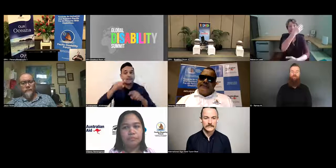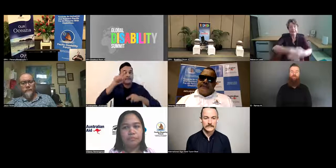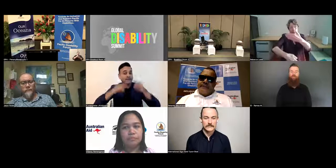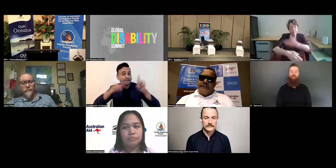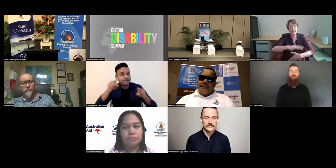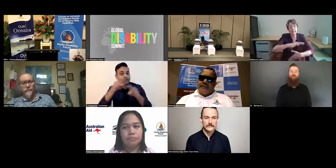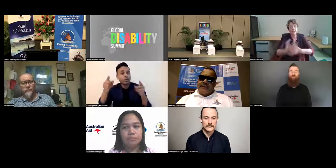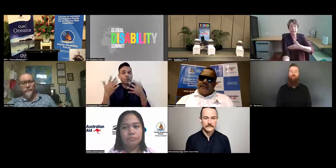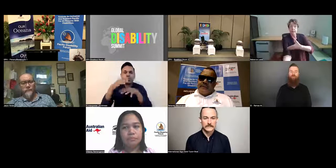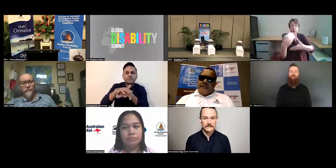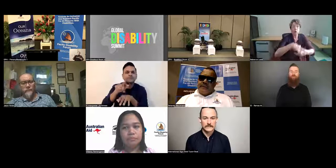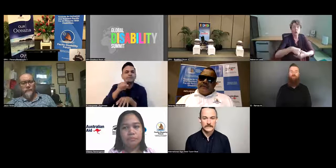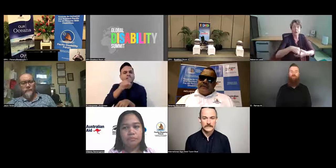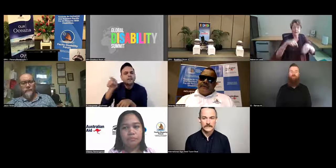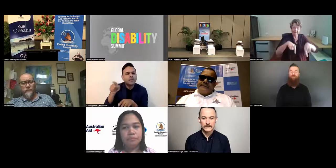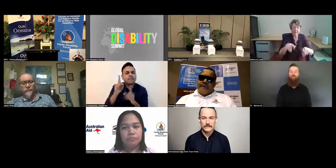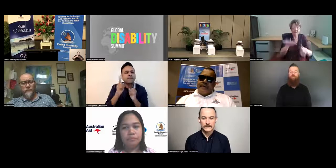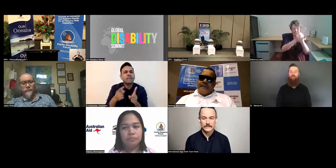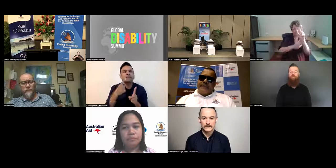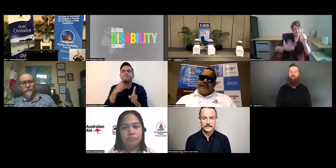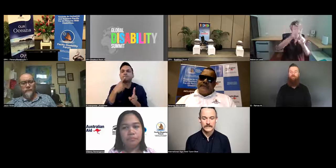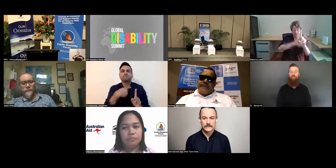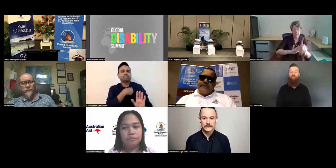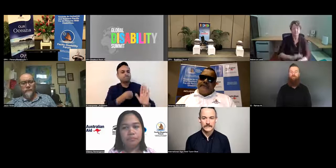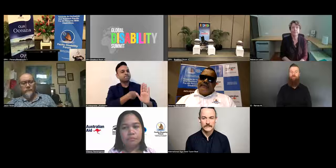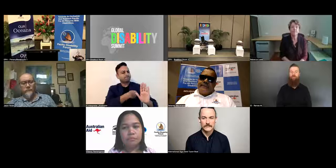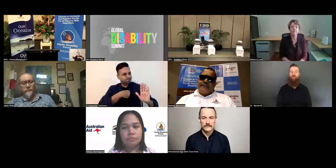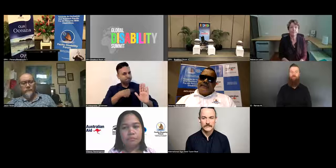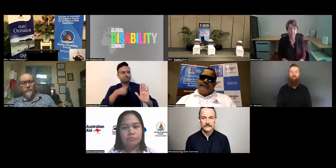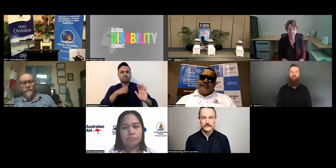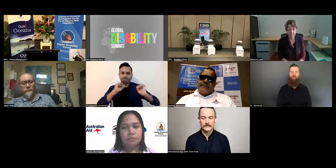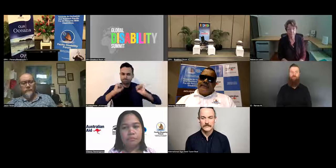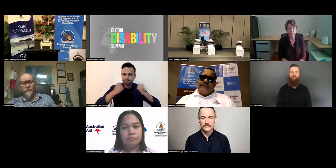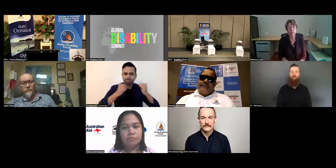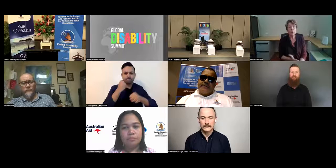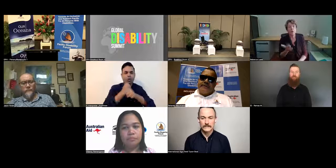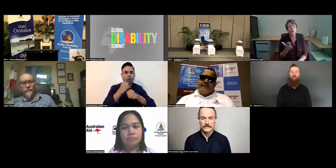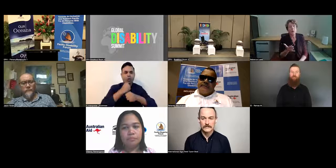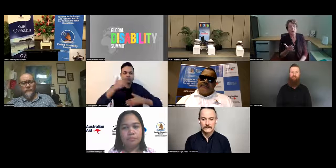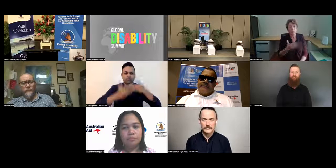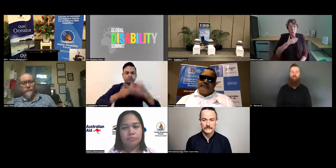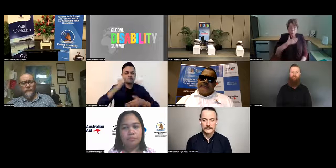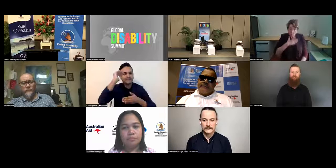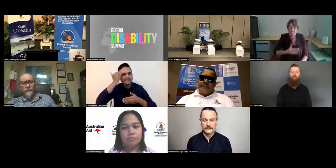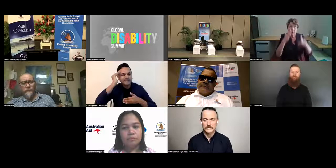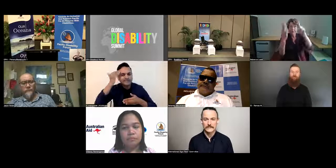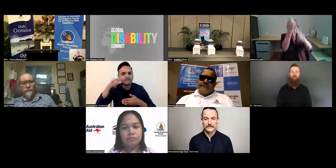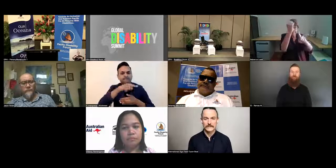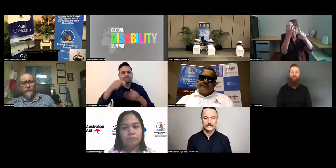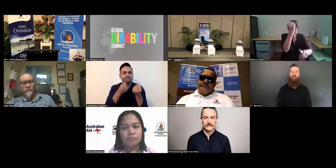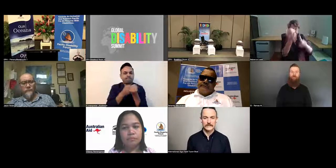beautiful Pacific. We have some key outcomes, and I just want to flag this year front also.